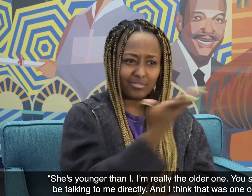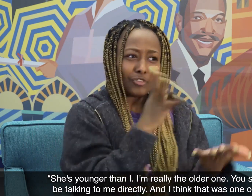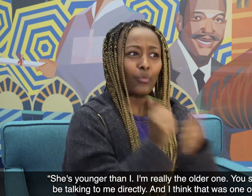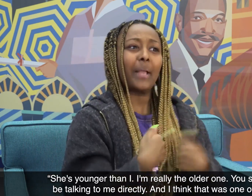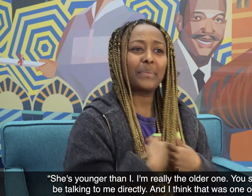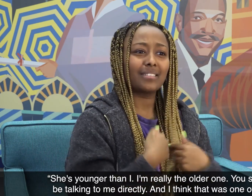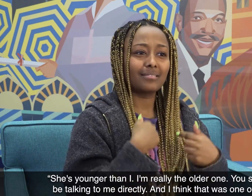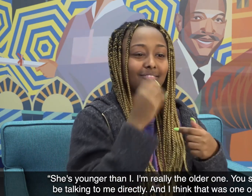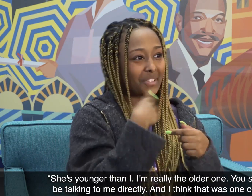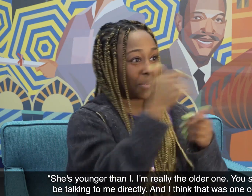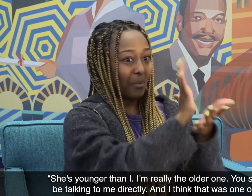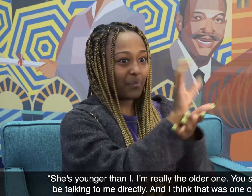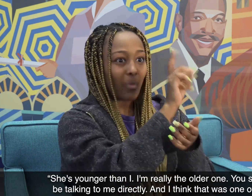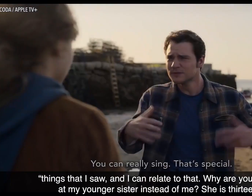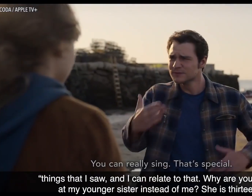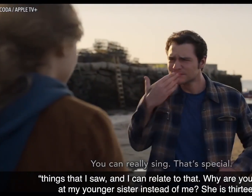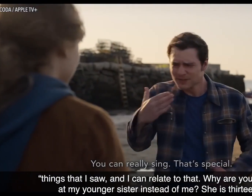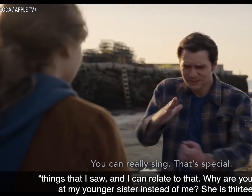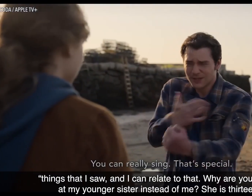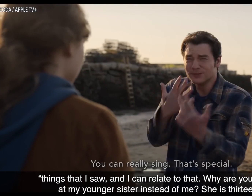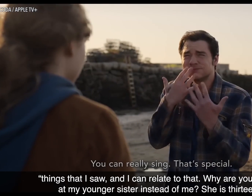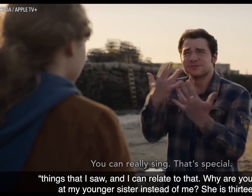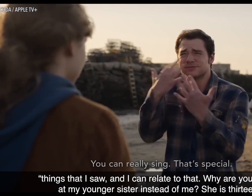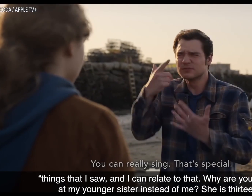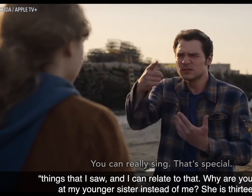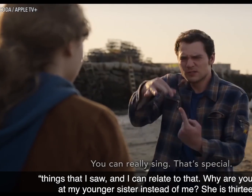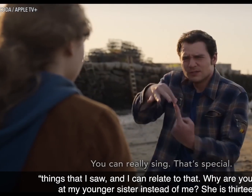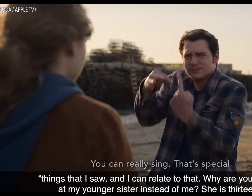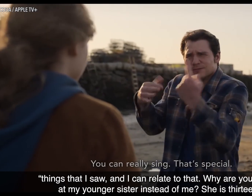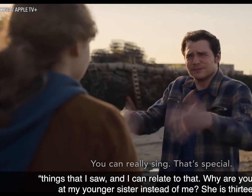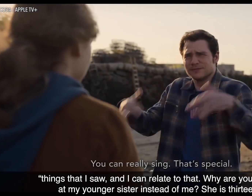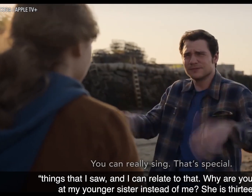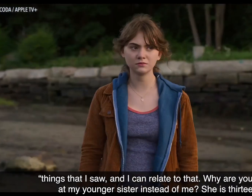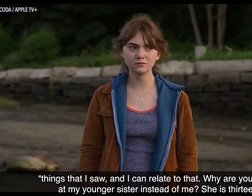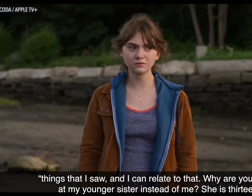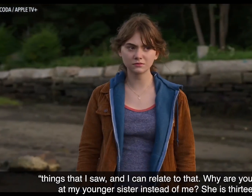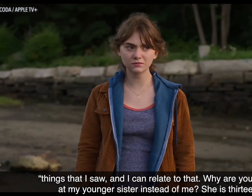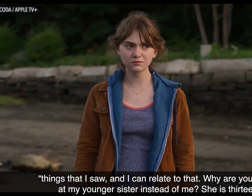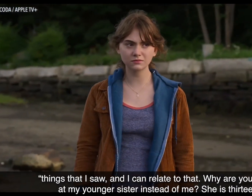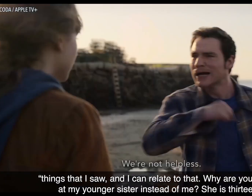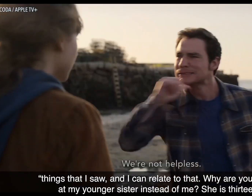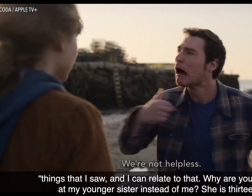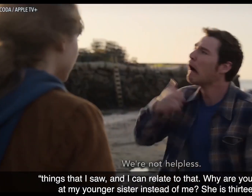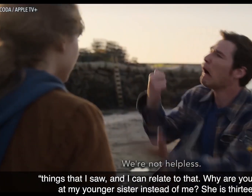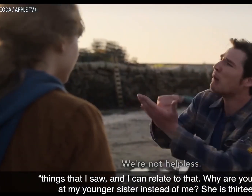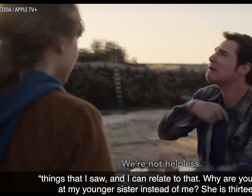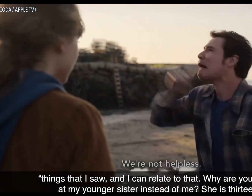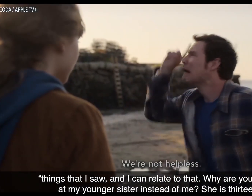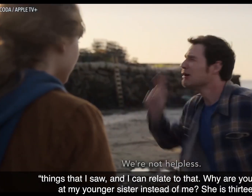one. You should be talking to me directly. And I think that was one of the things that I saw that I could relate to, that, why are you looking at my younger sister instead of me? She's